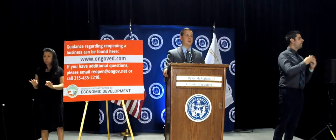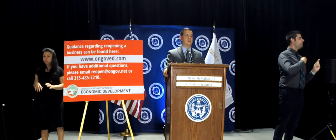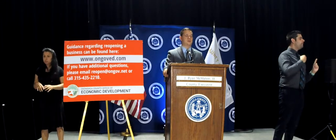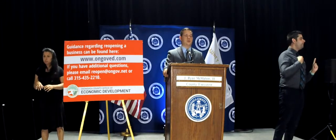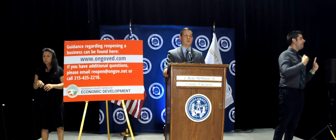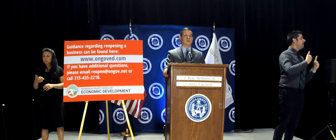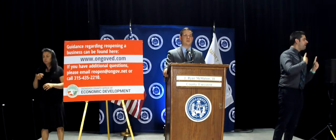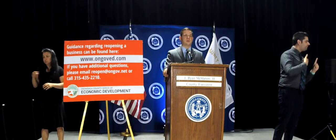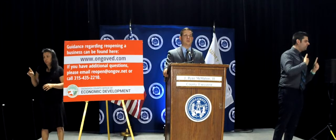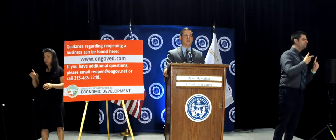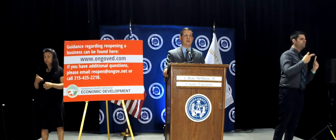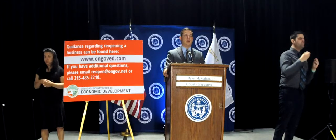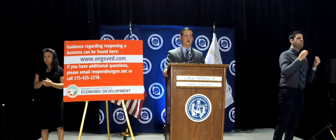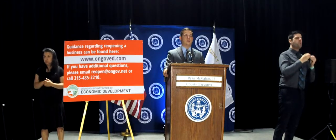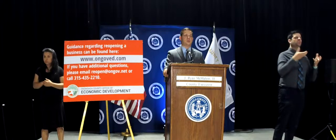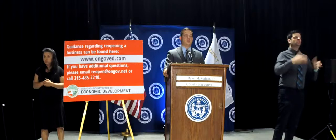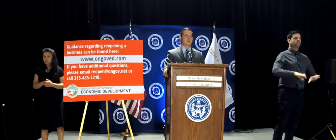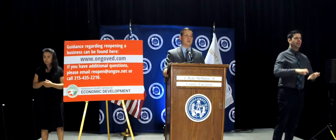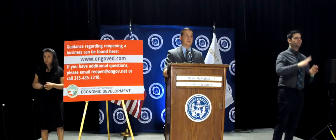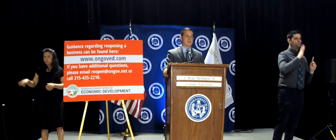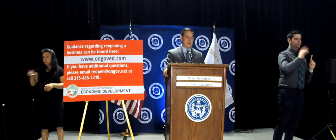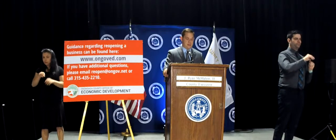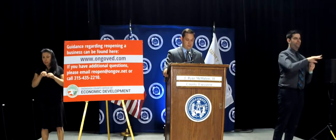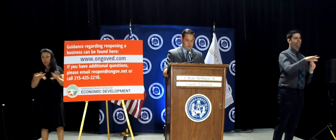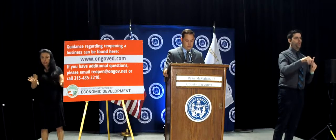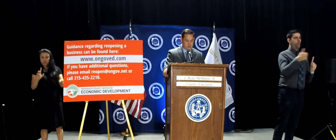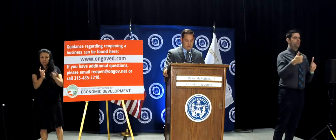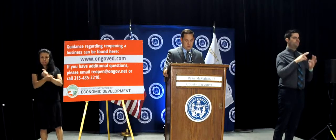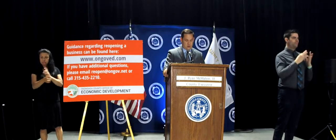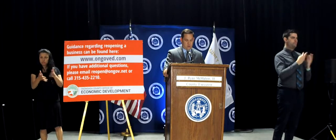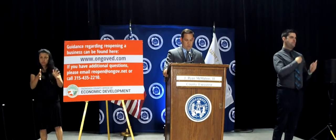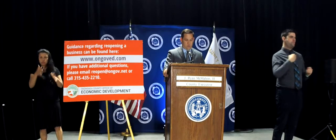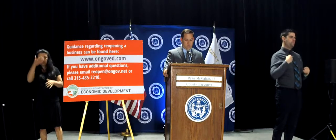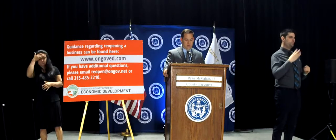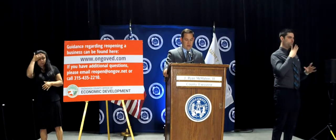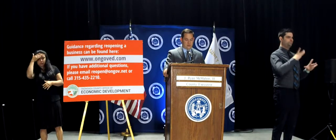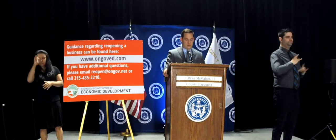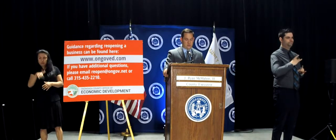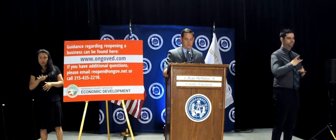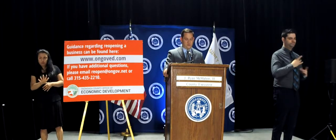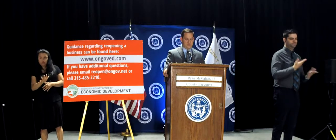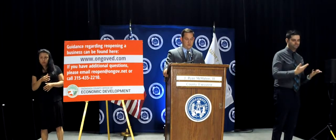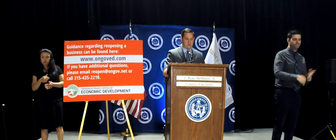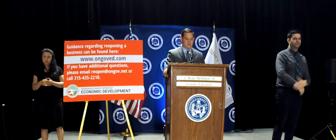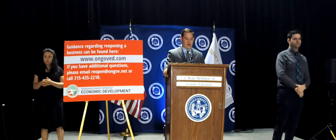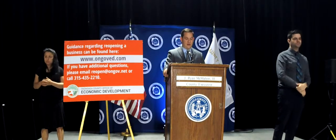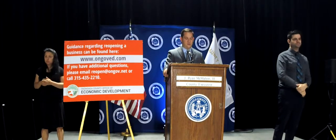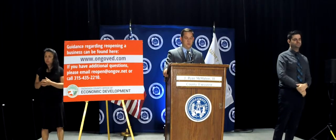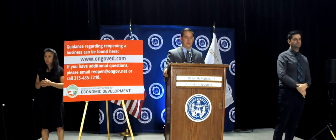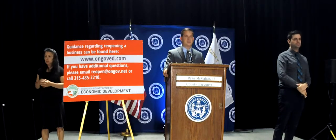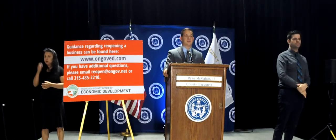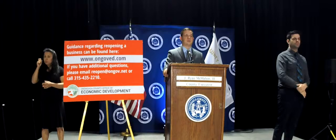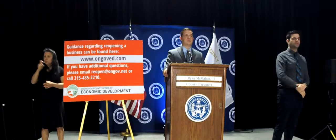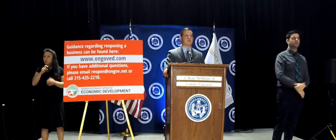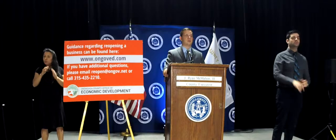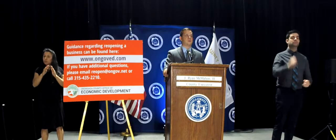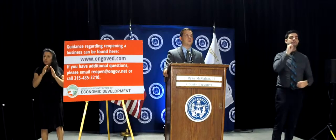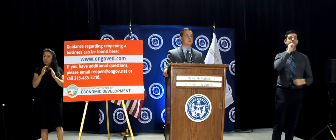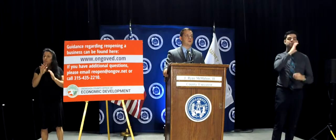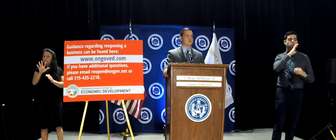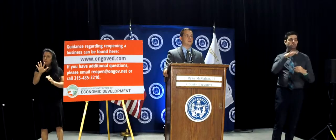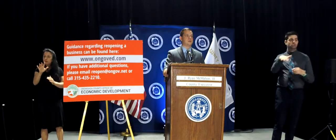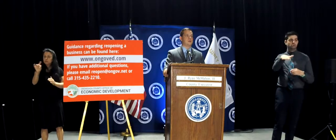in a quarantine, so the risk to the community at large is contained. When we look at senior facilities, 5 new cases from